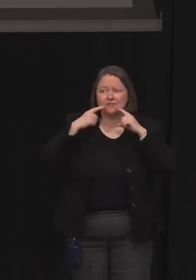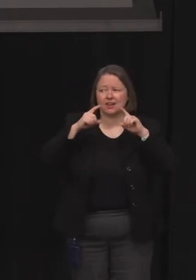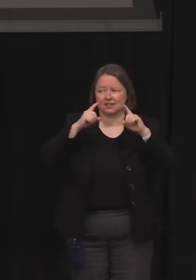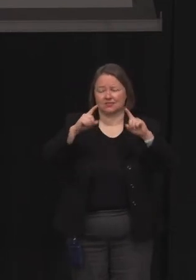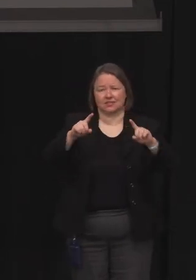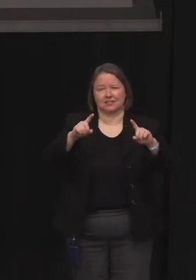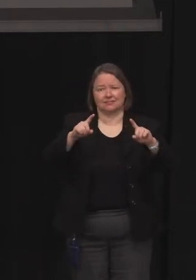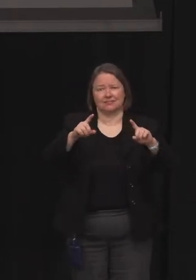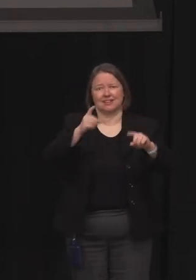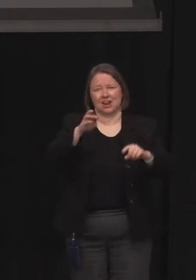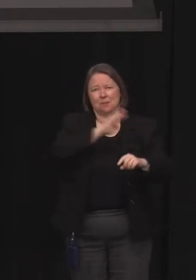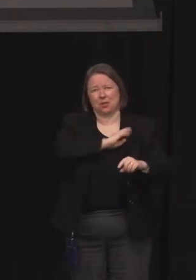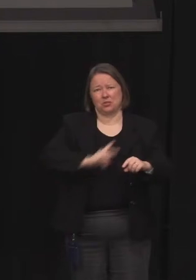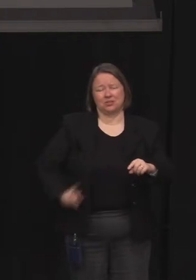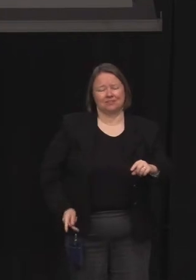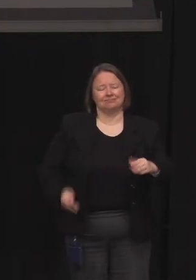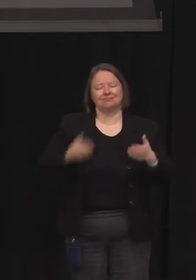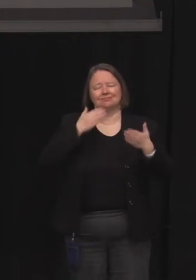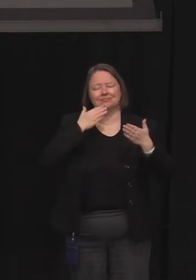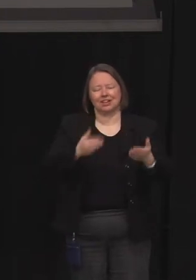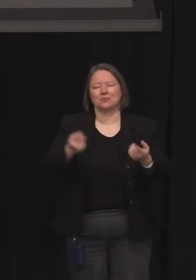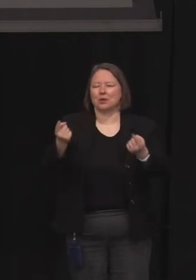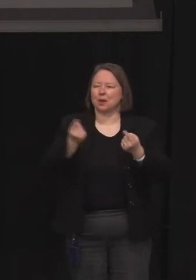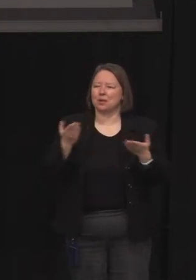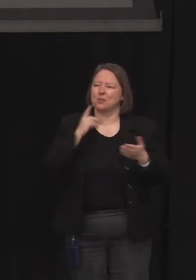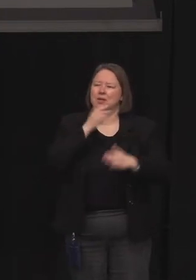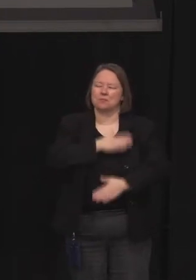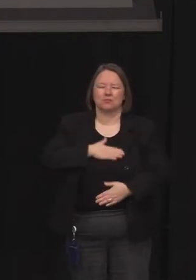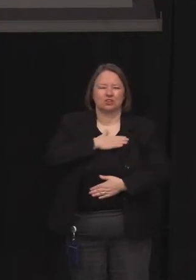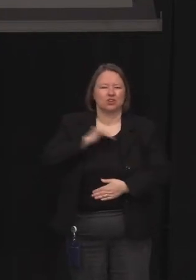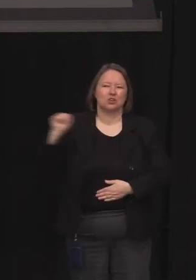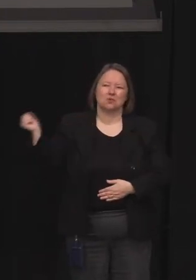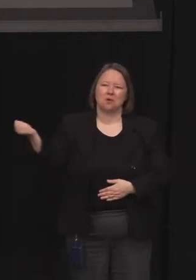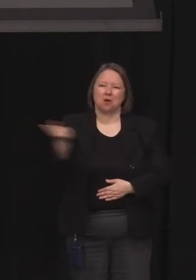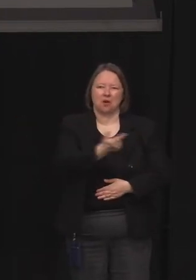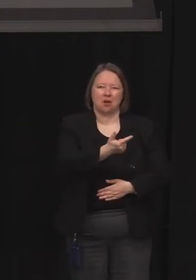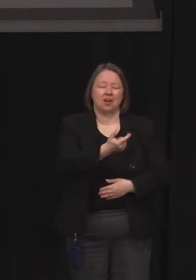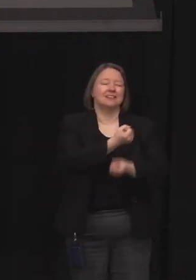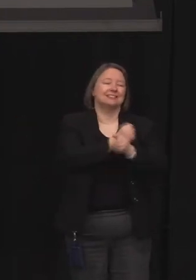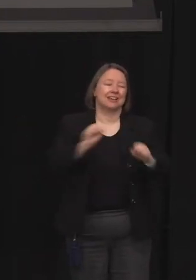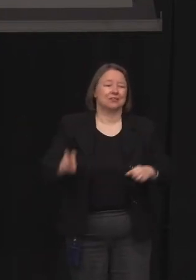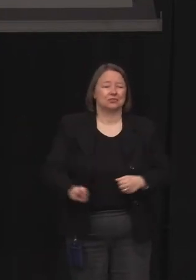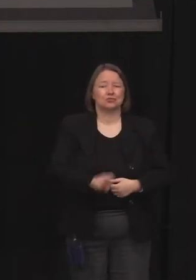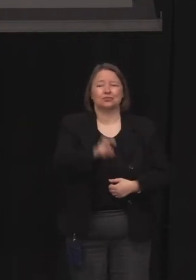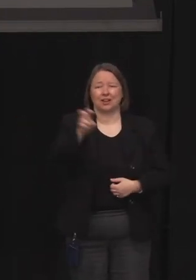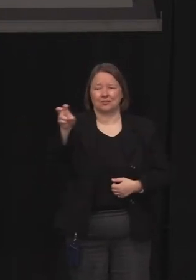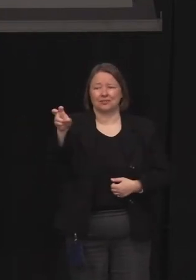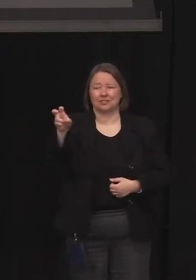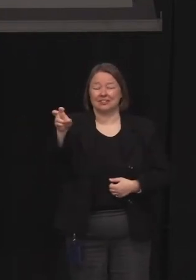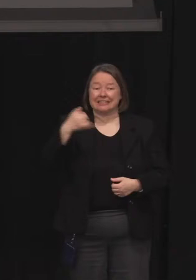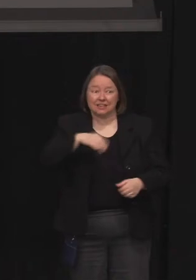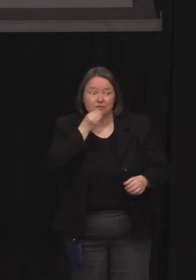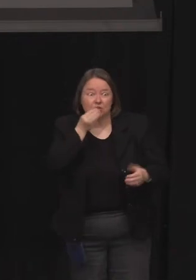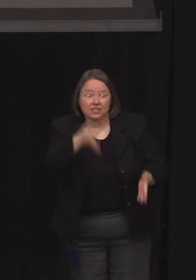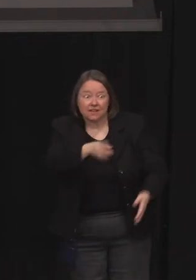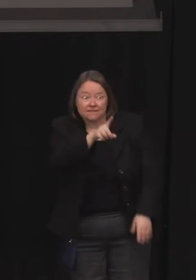effectively. Dr. Martin Luther King, thank you all for being here. I appreciate you all. Safe travels. There's still